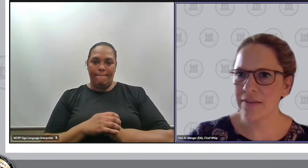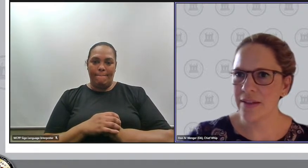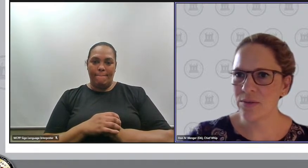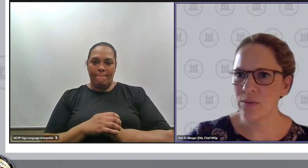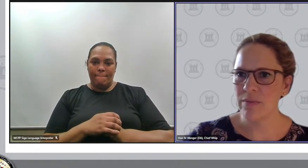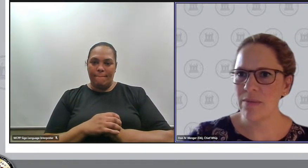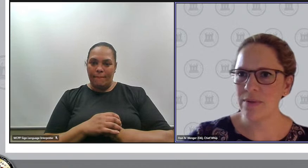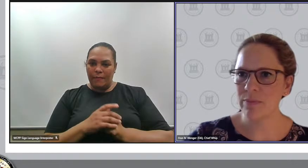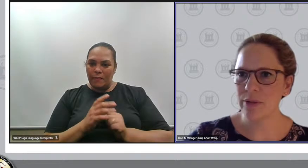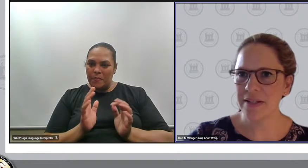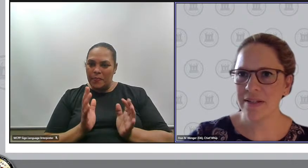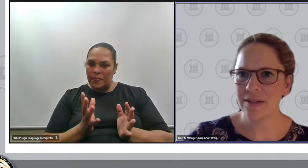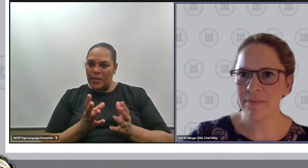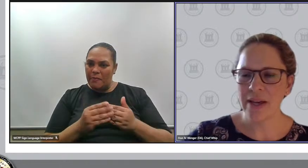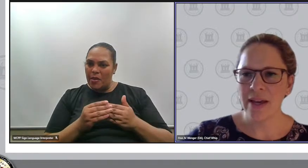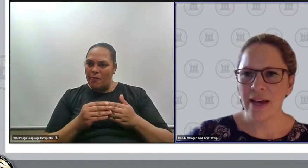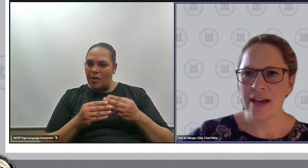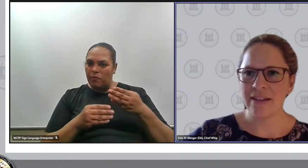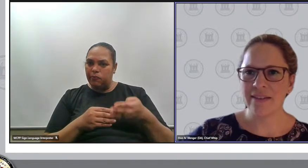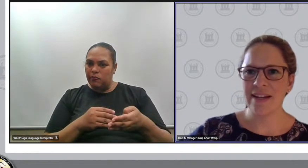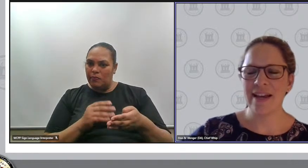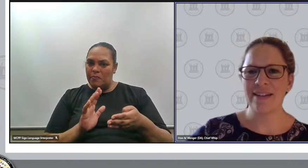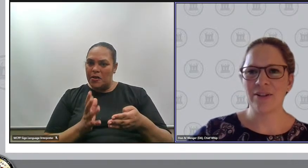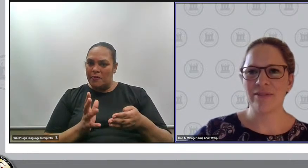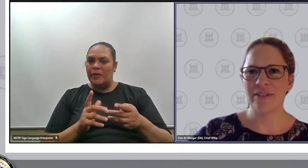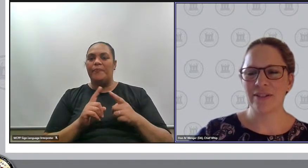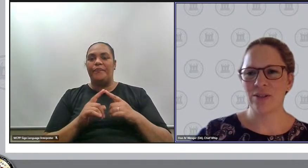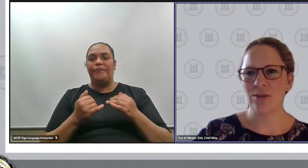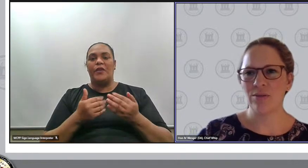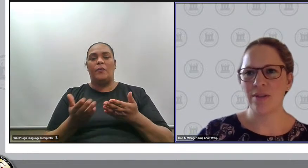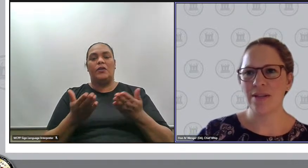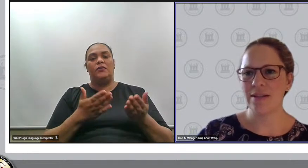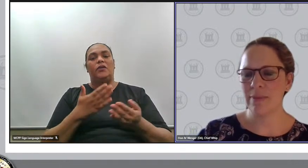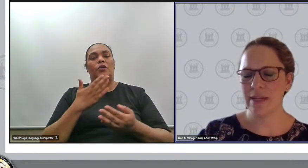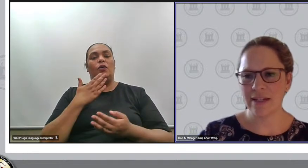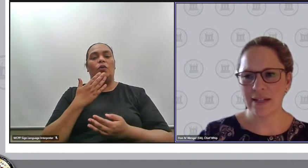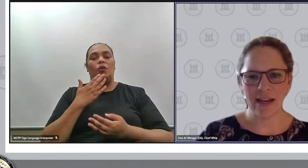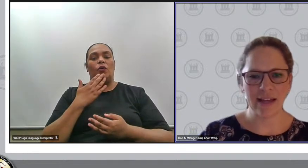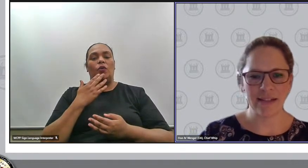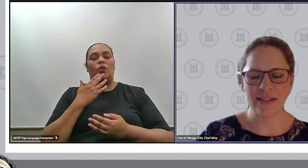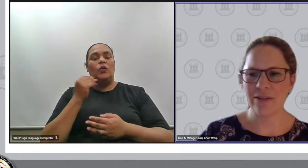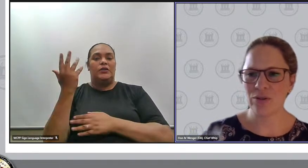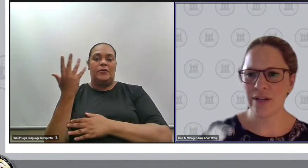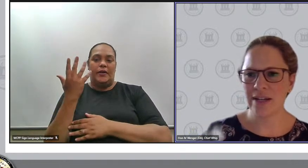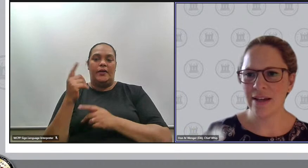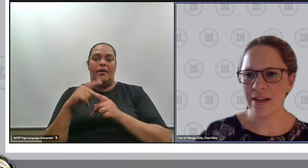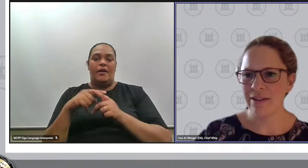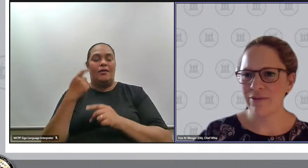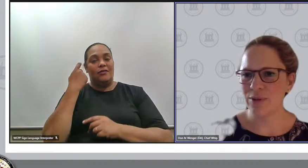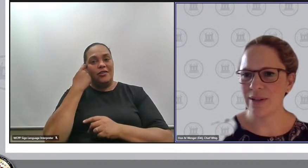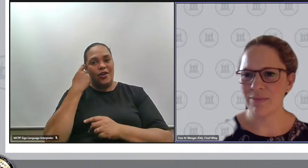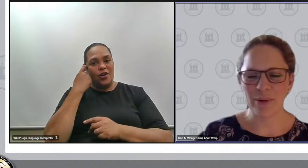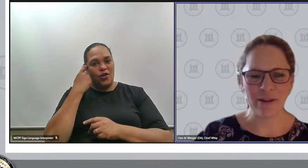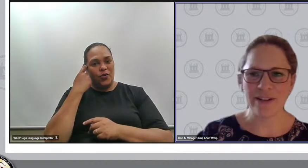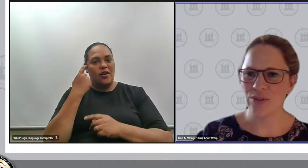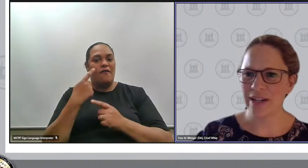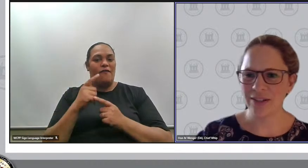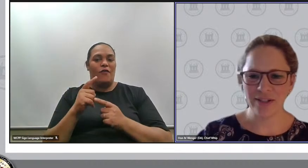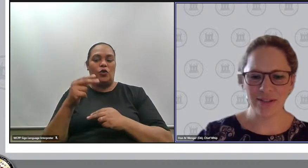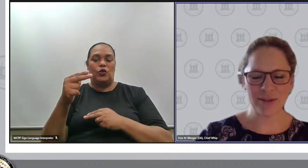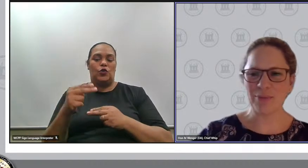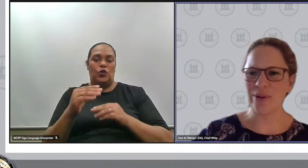And I think that's all the members present. I'll then hand over to the Speaker and Secretary for some